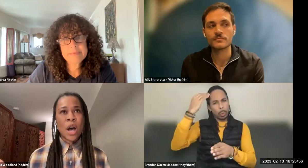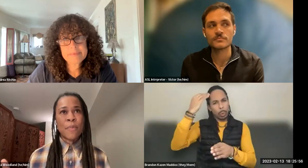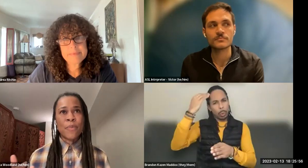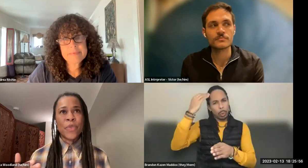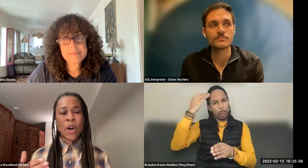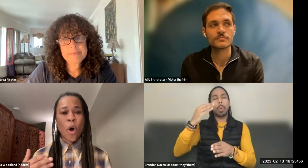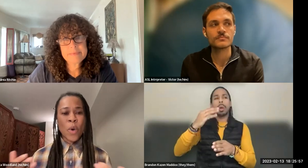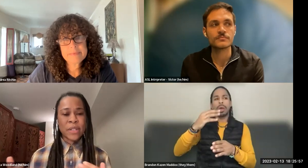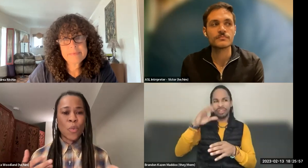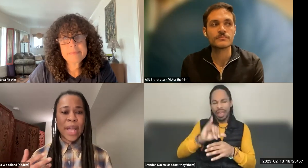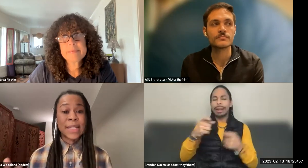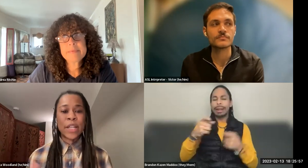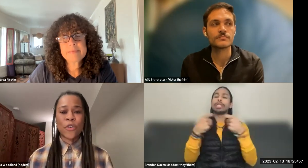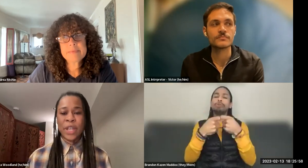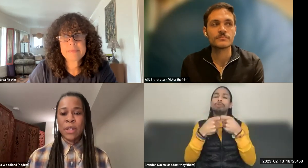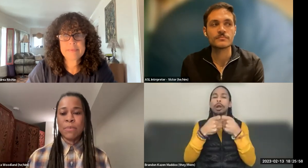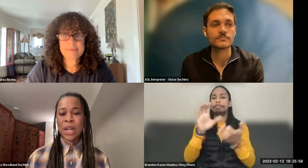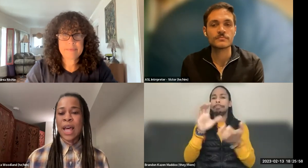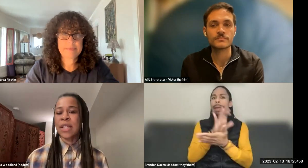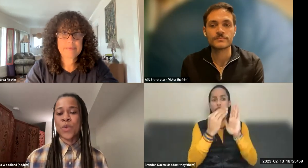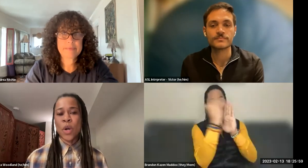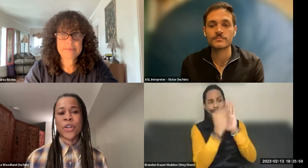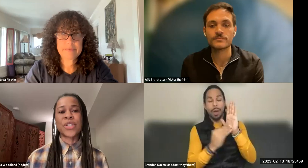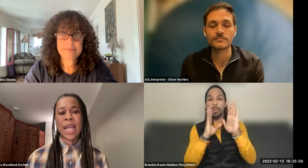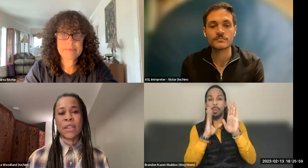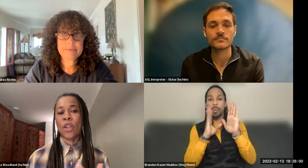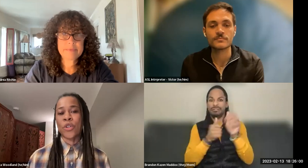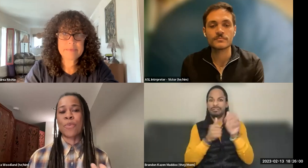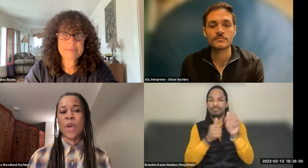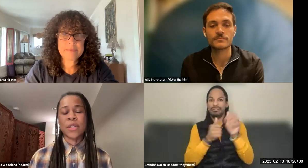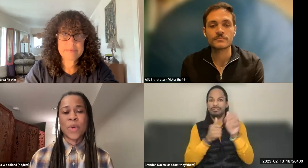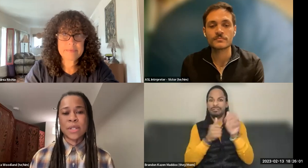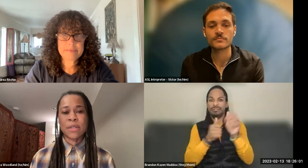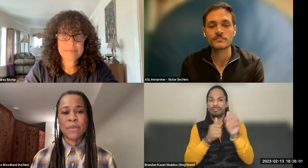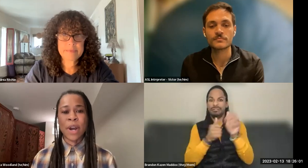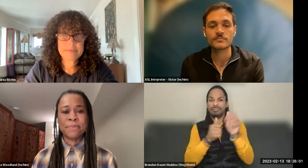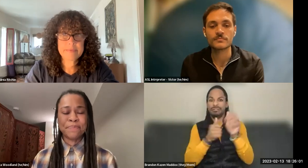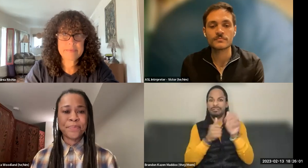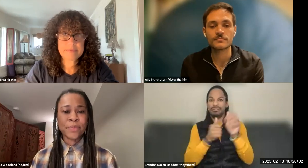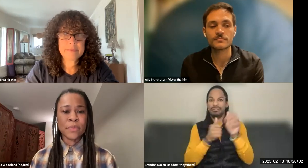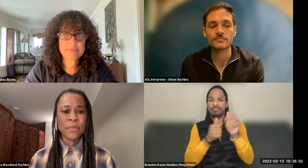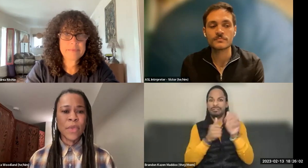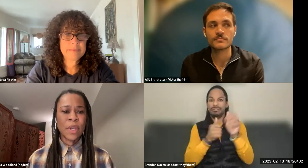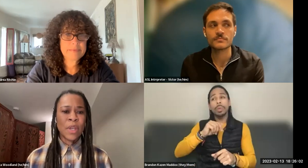so there are always ways to intervene, but a lot of times we don't understand the long-term consequences, right?